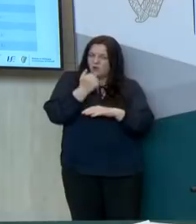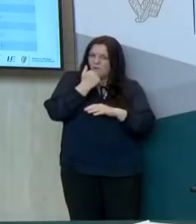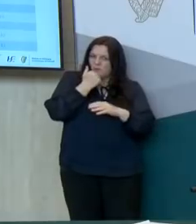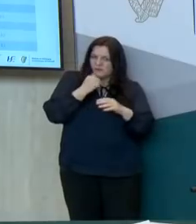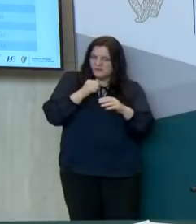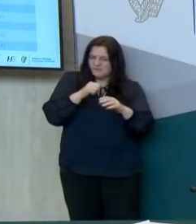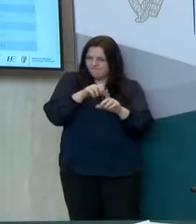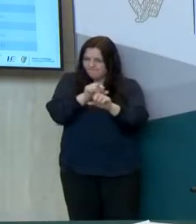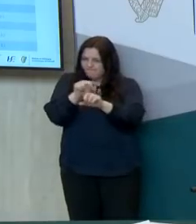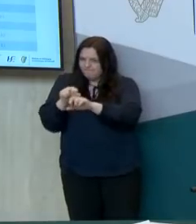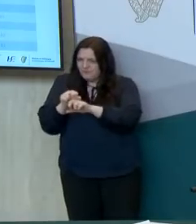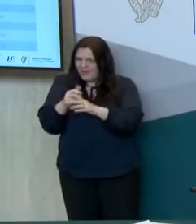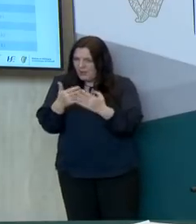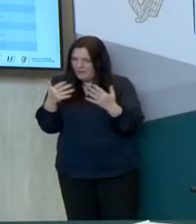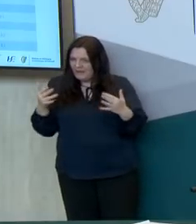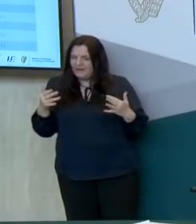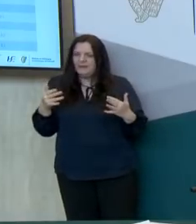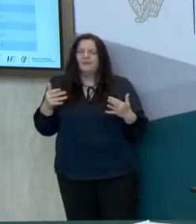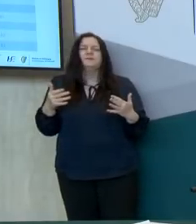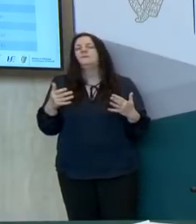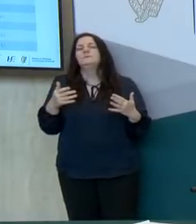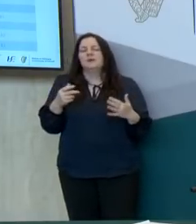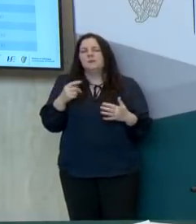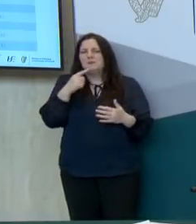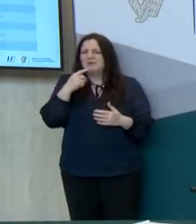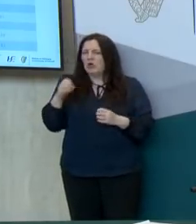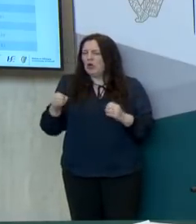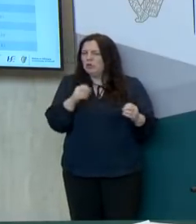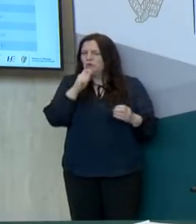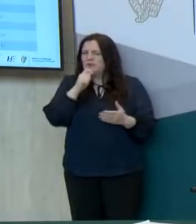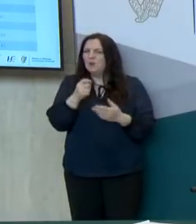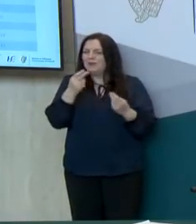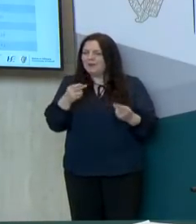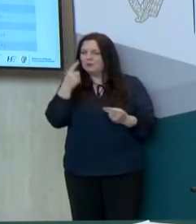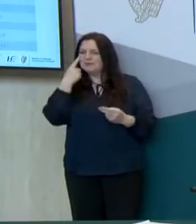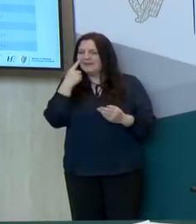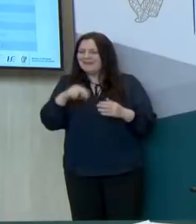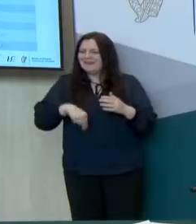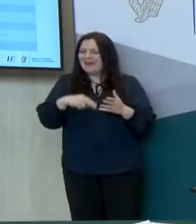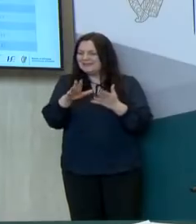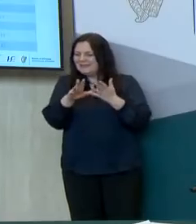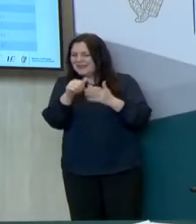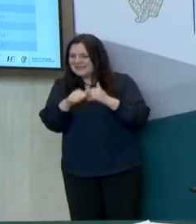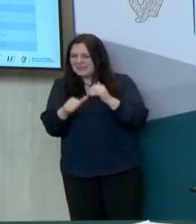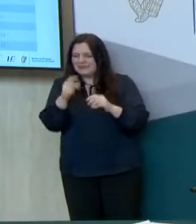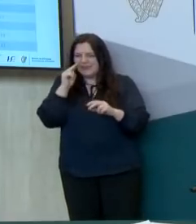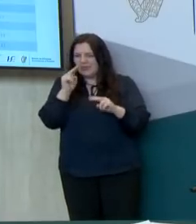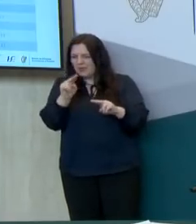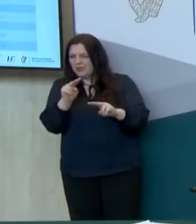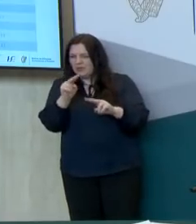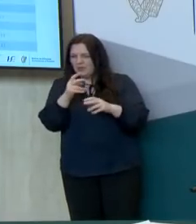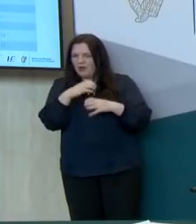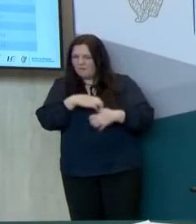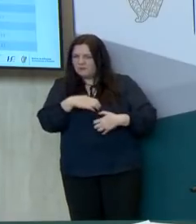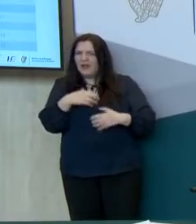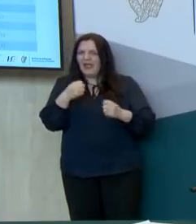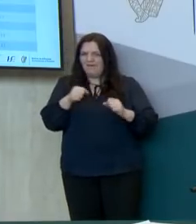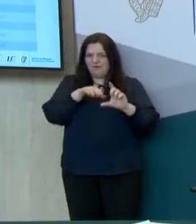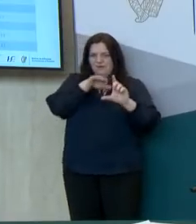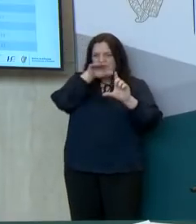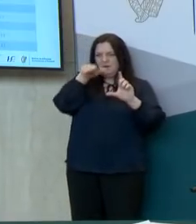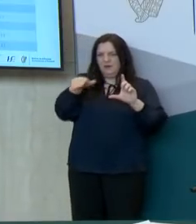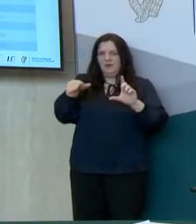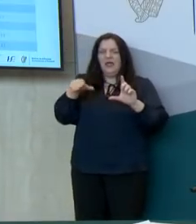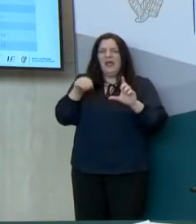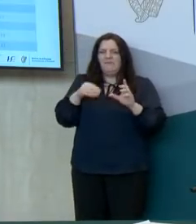to tell. We need to see this going on for another week or 10 days before we'd be comfortable saying that we had arrested